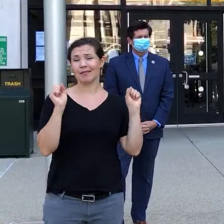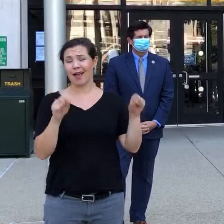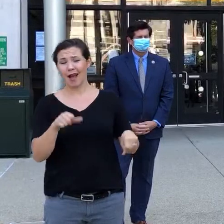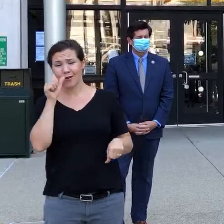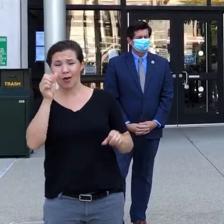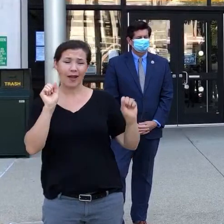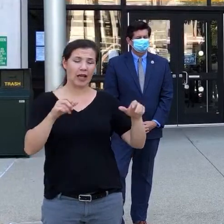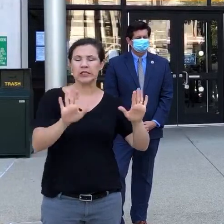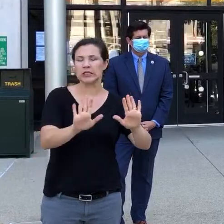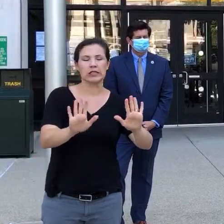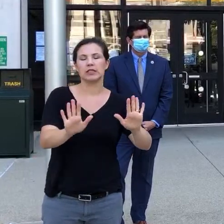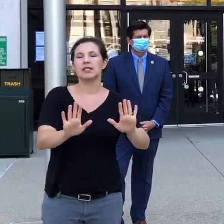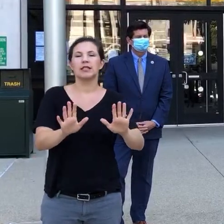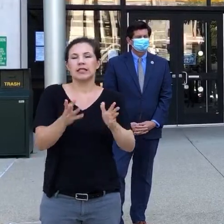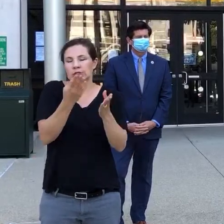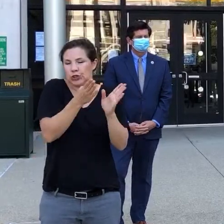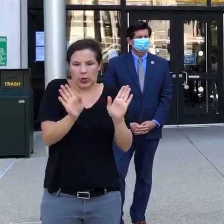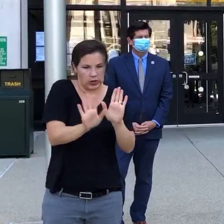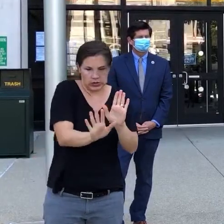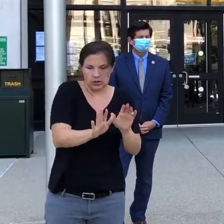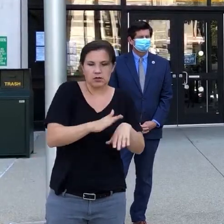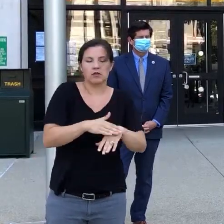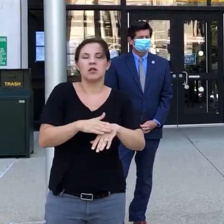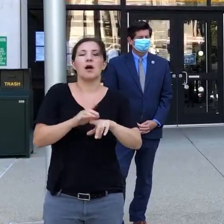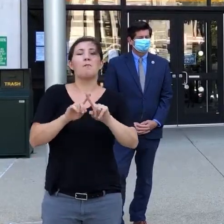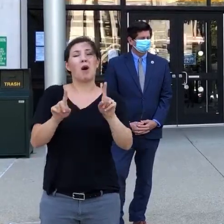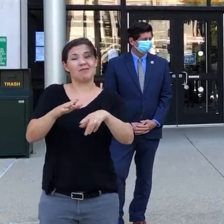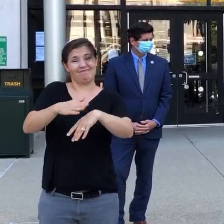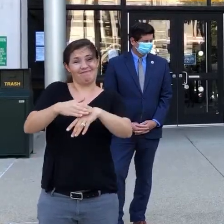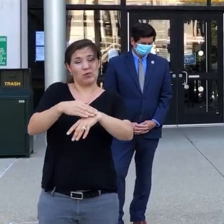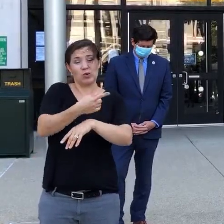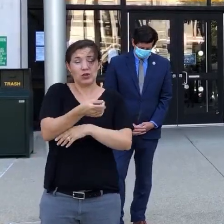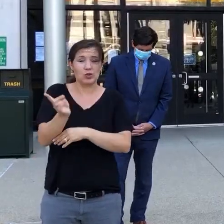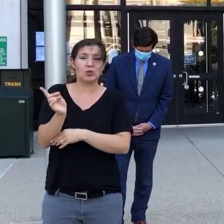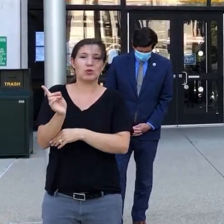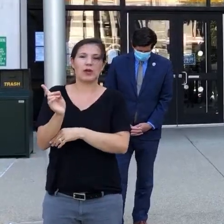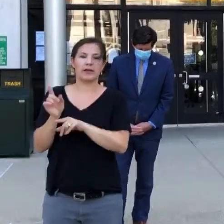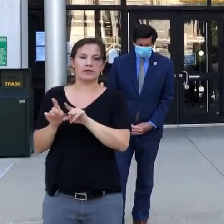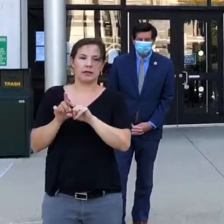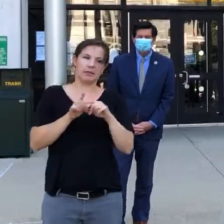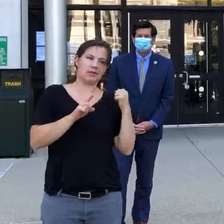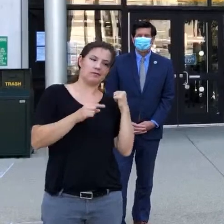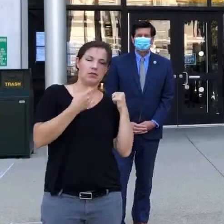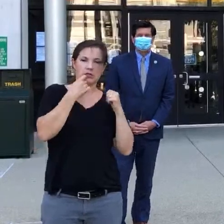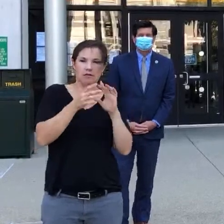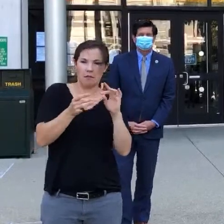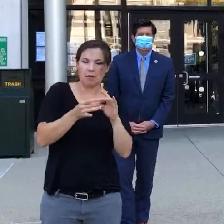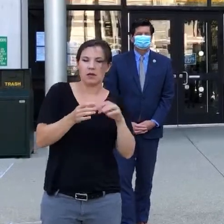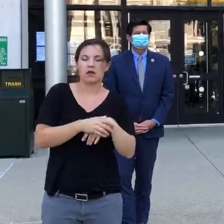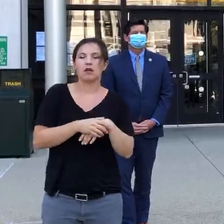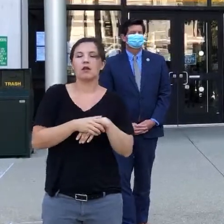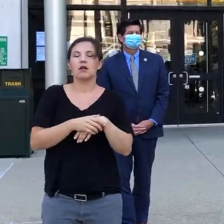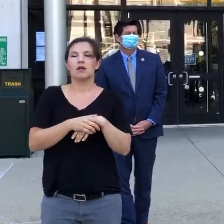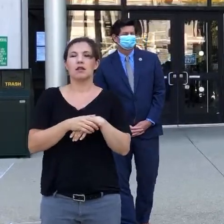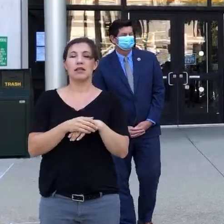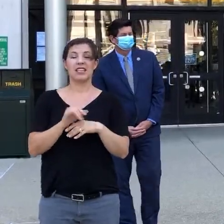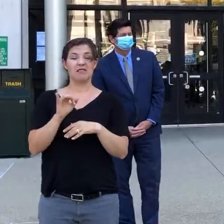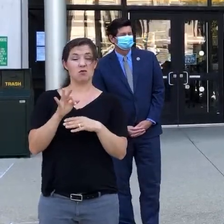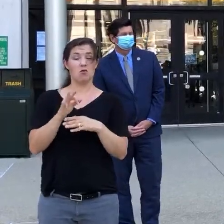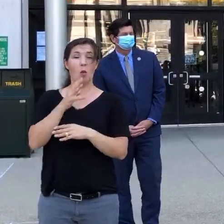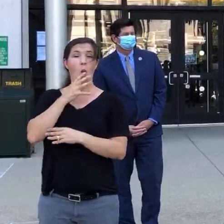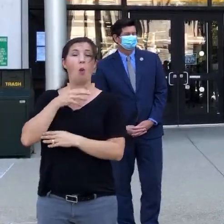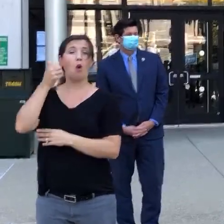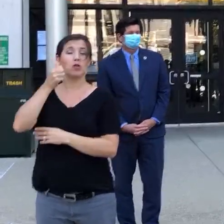in general, but I caution those, like the county executive said, who may be